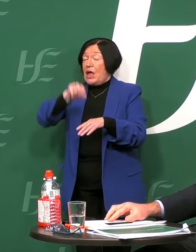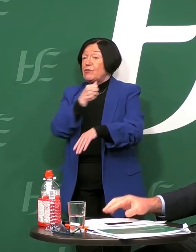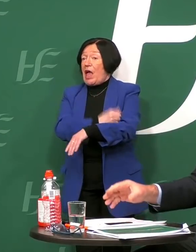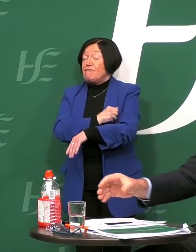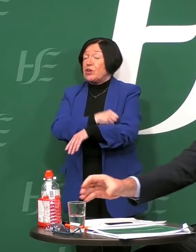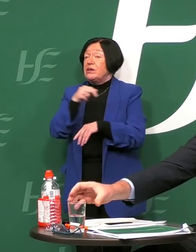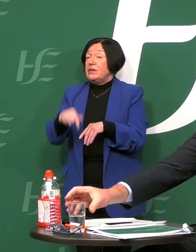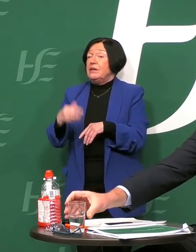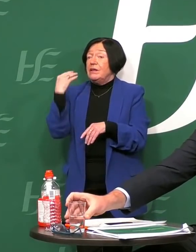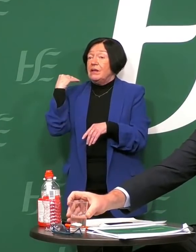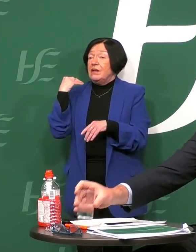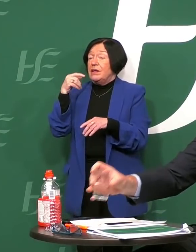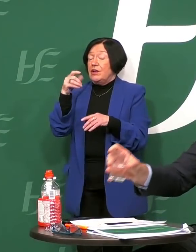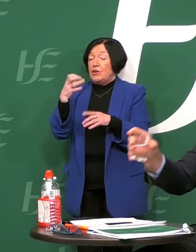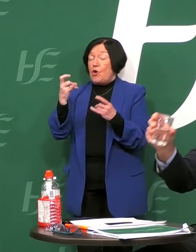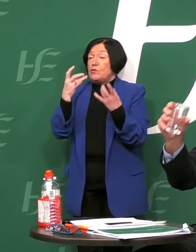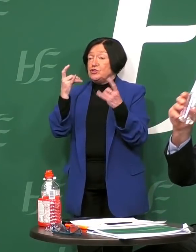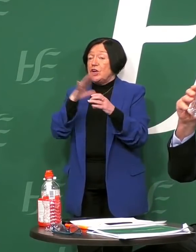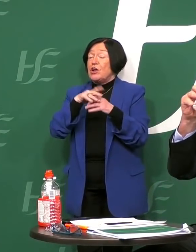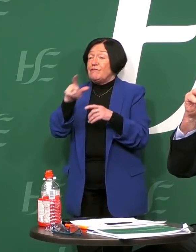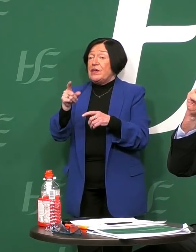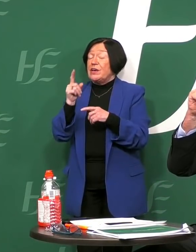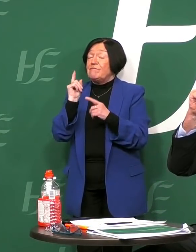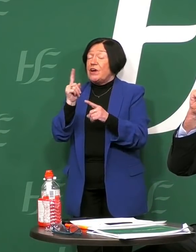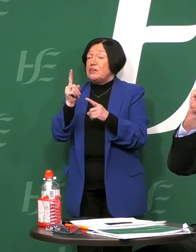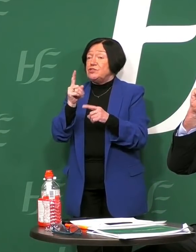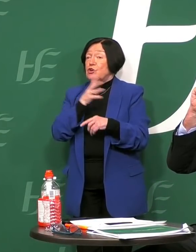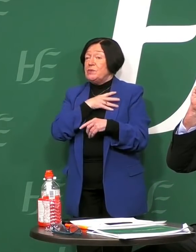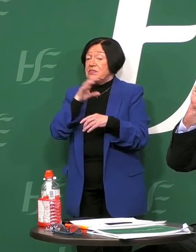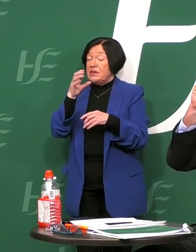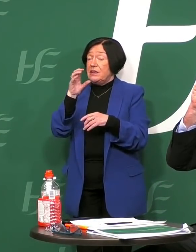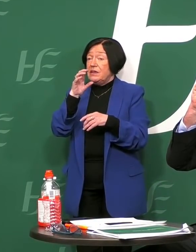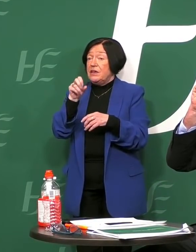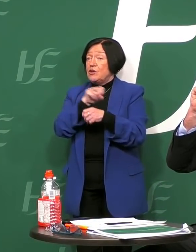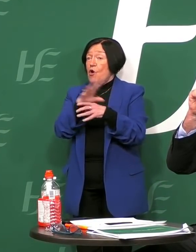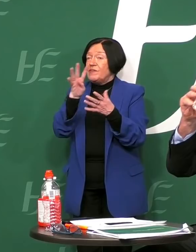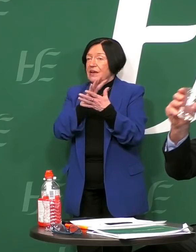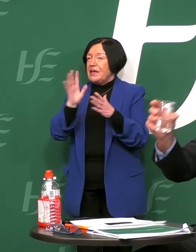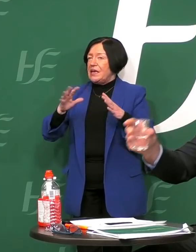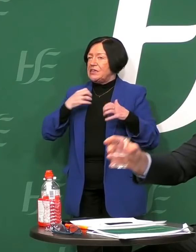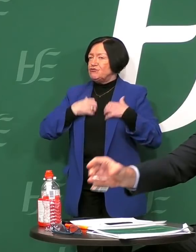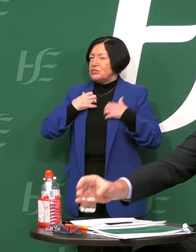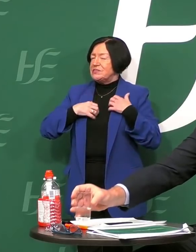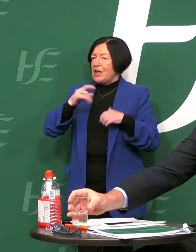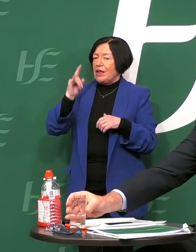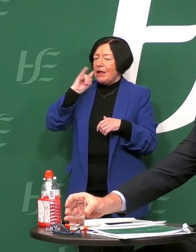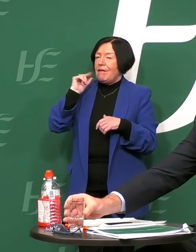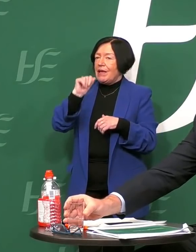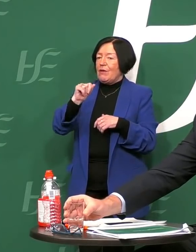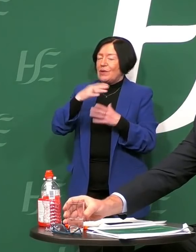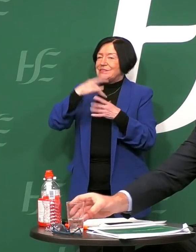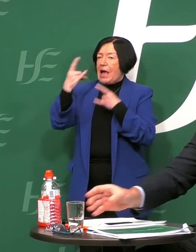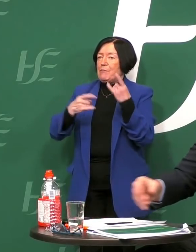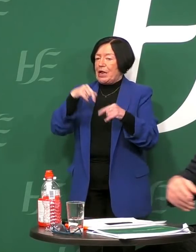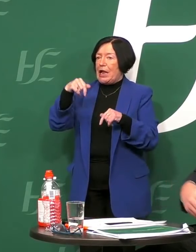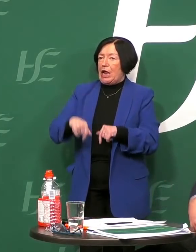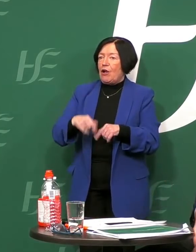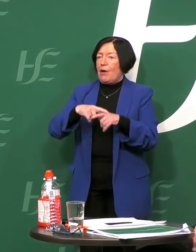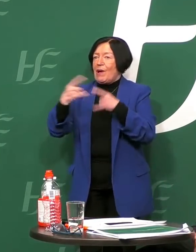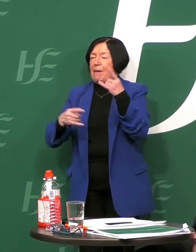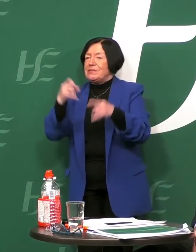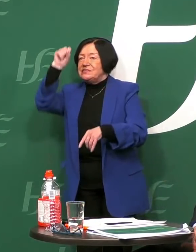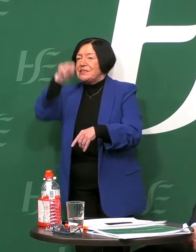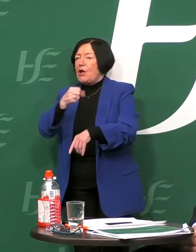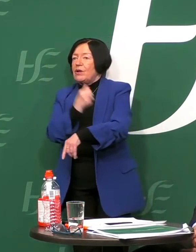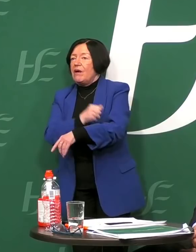former co-chair of their Ministerial Advisory Committee on COVID-19. Really interesting to hear his outside perspective on what's happening here and also in South Africa